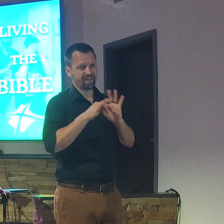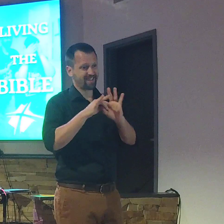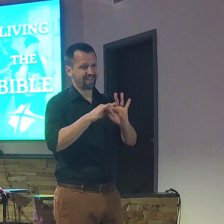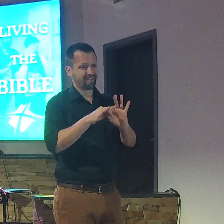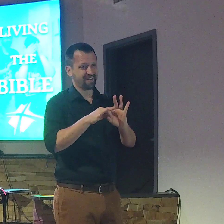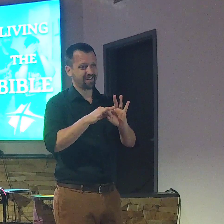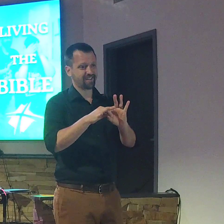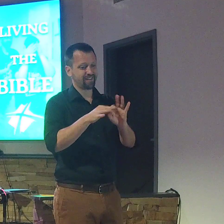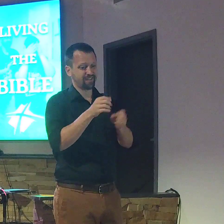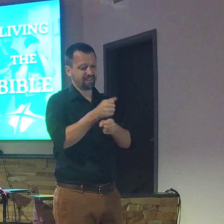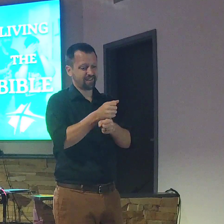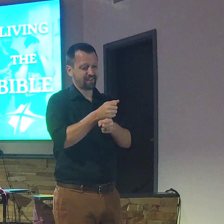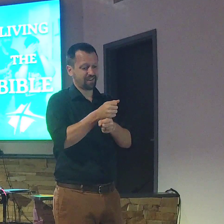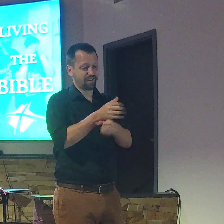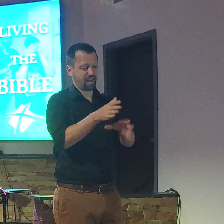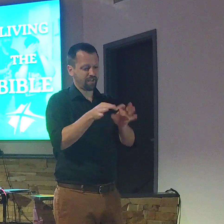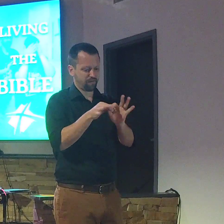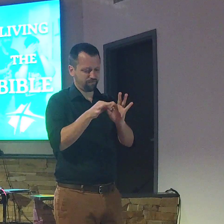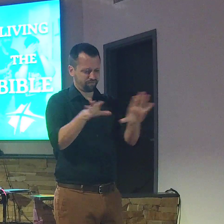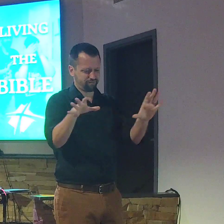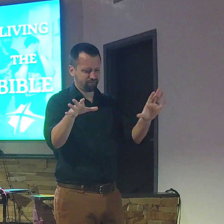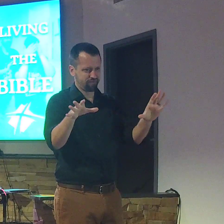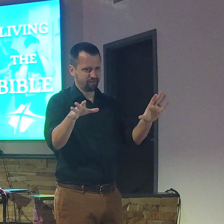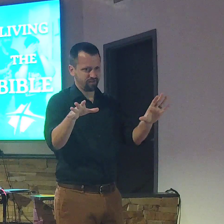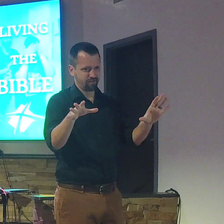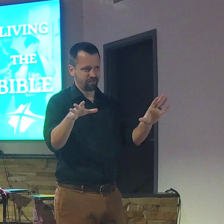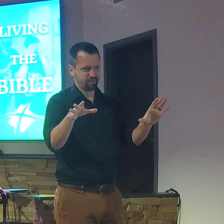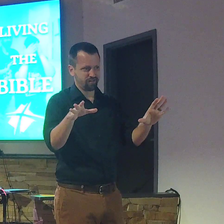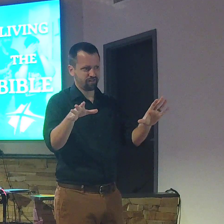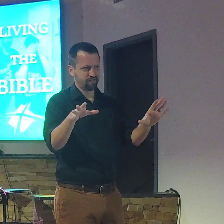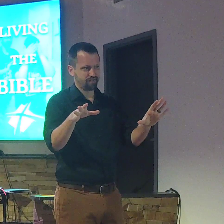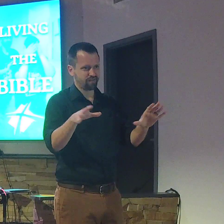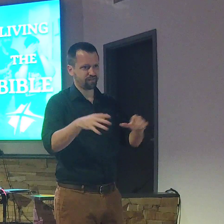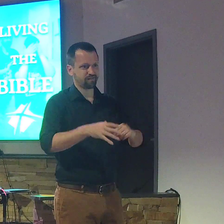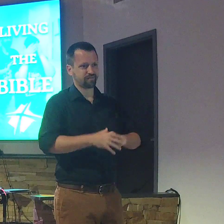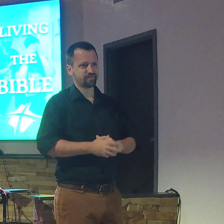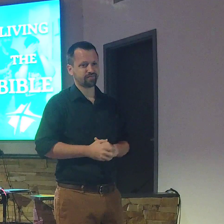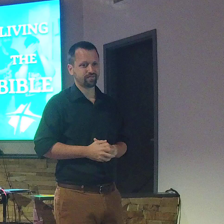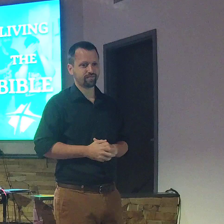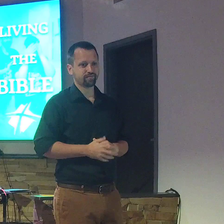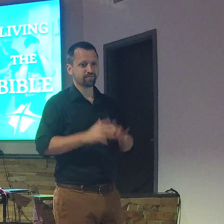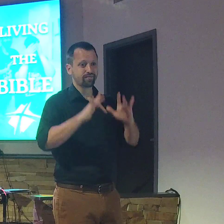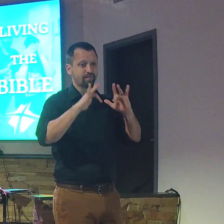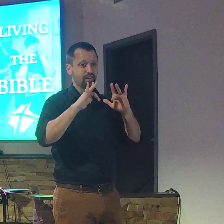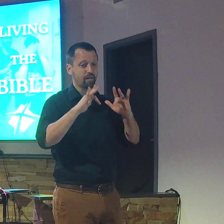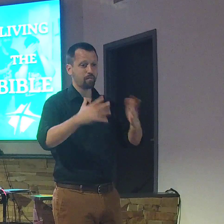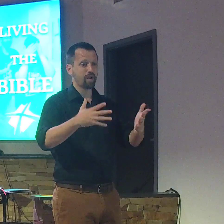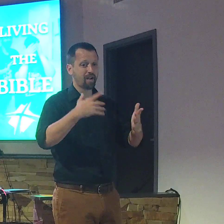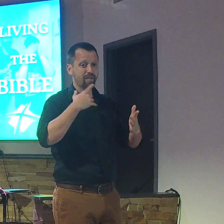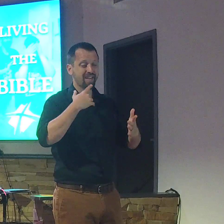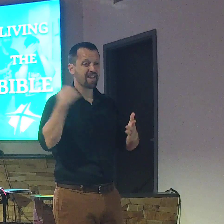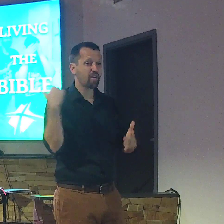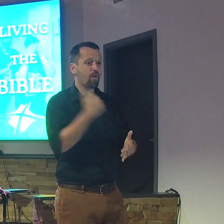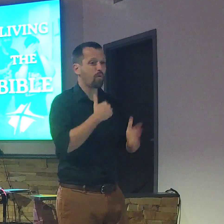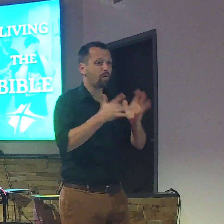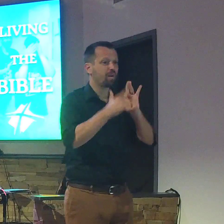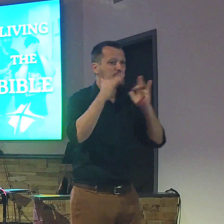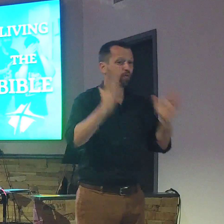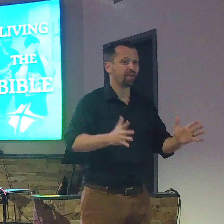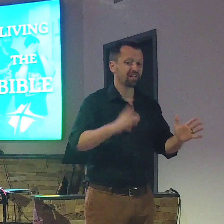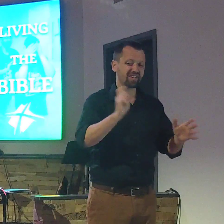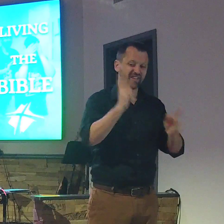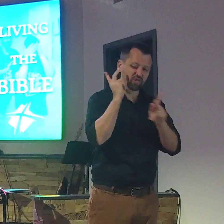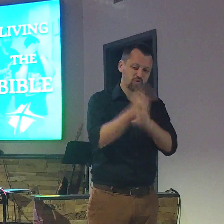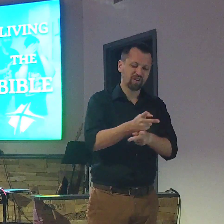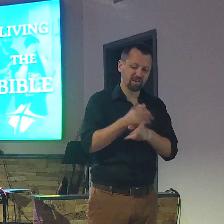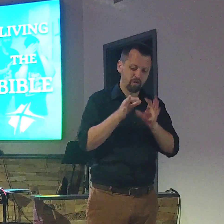causing division. You see? The Bible says that we, as believers in Jesus, should be maintaining unity